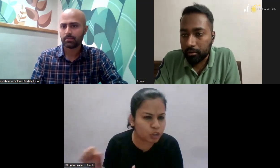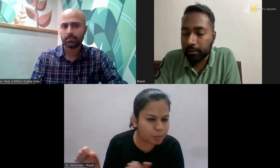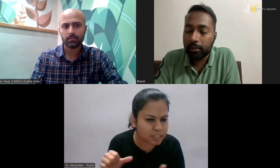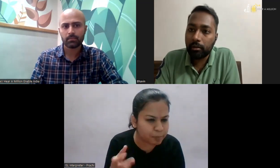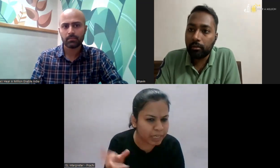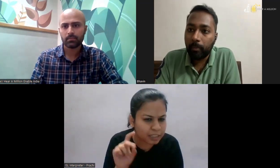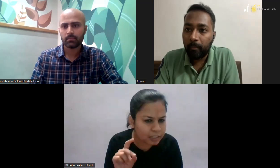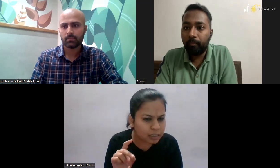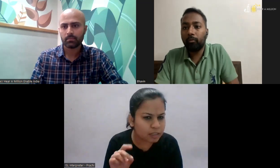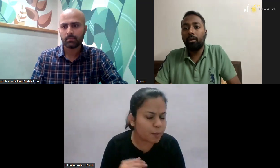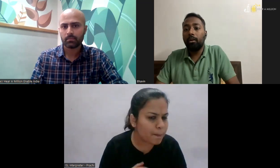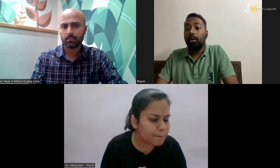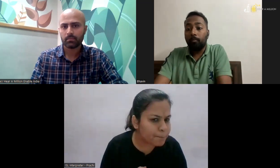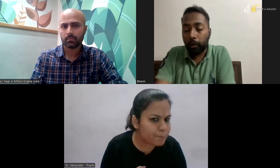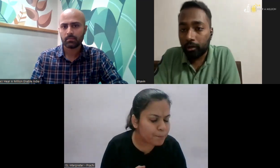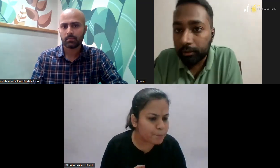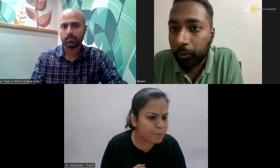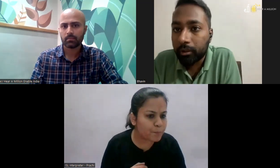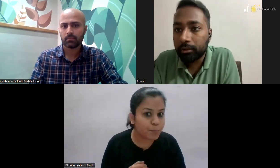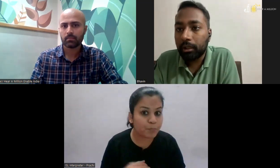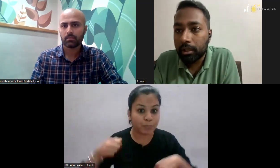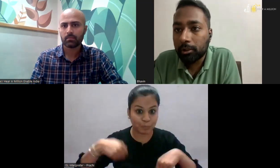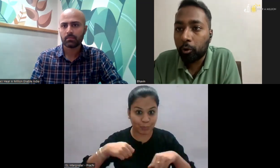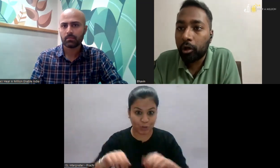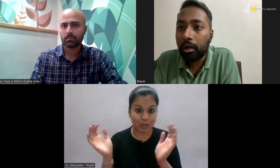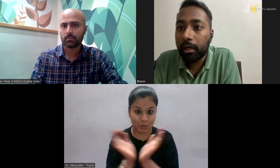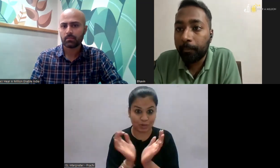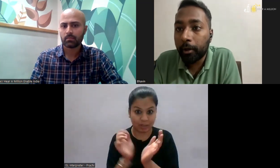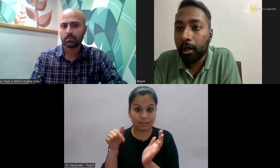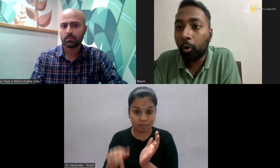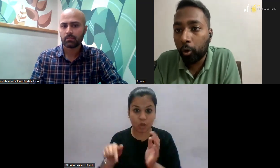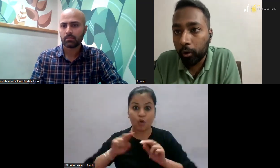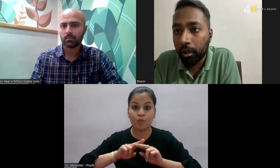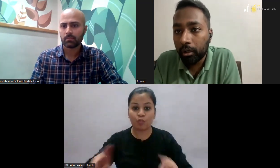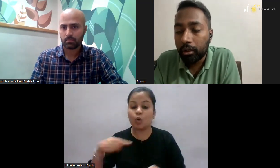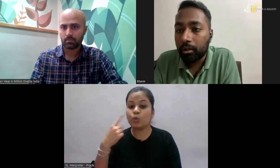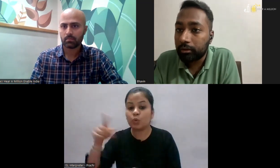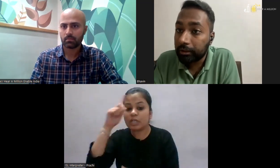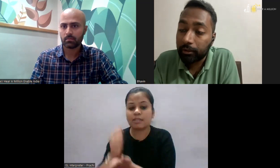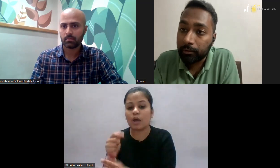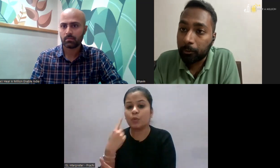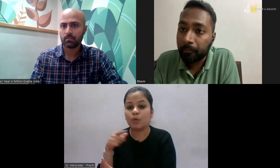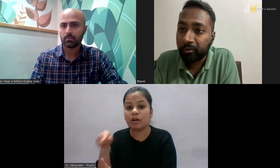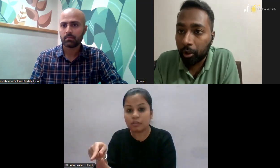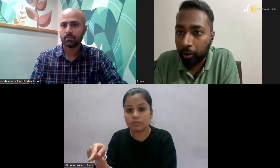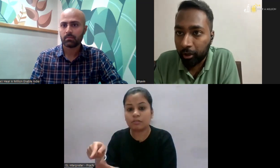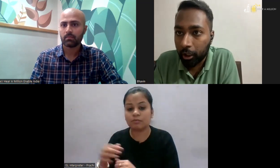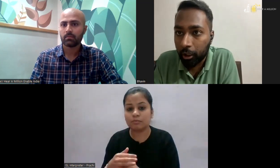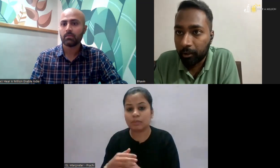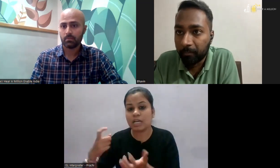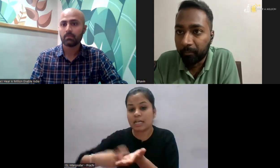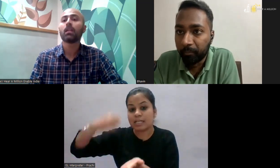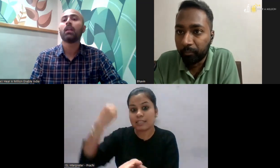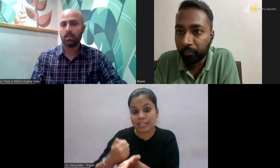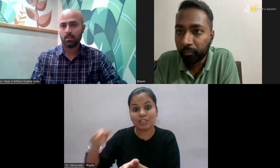Sorry, could you please Regi- repeat? Motor insurance is totally depend on registration of certificate.